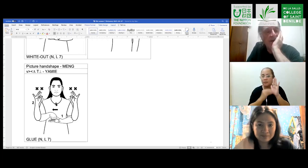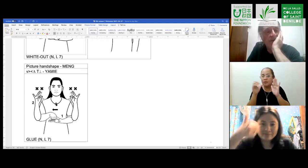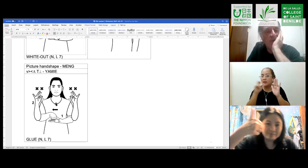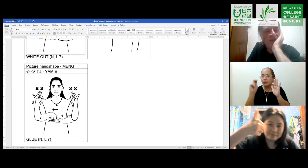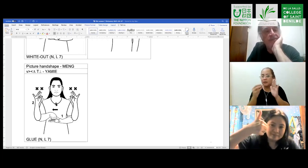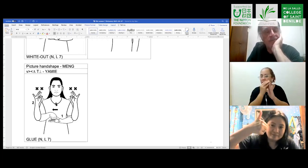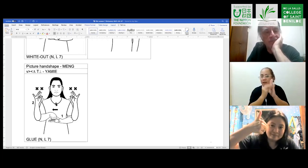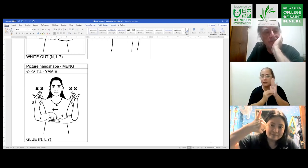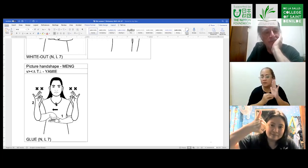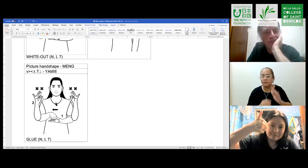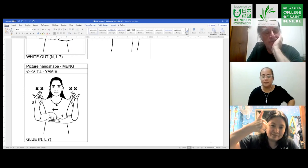next one.